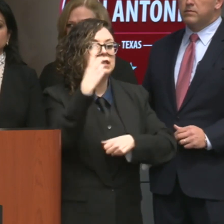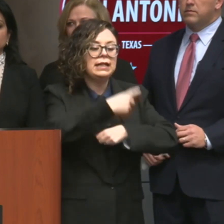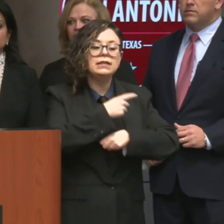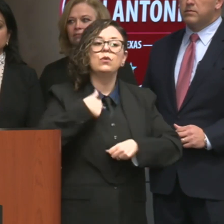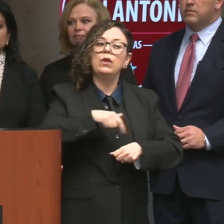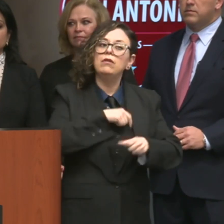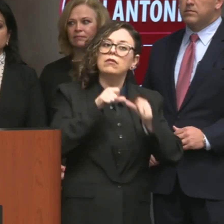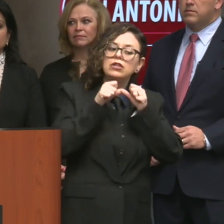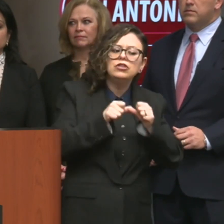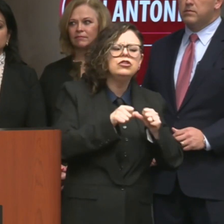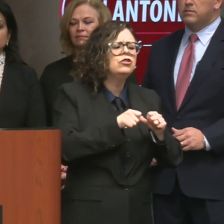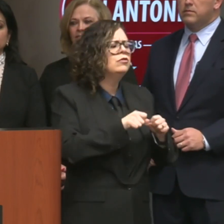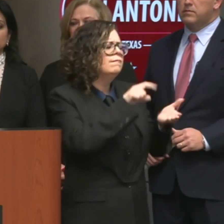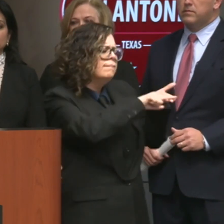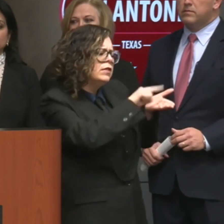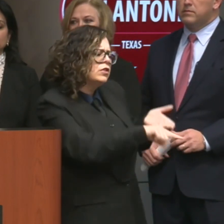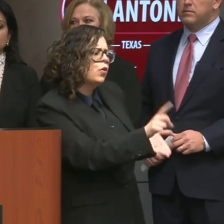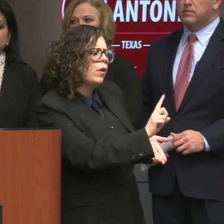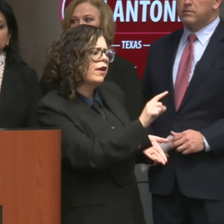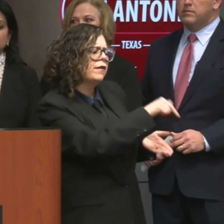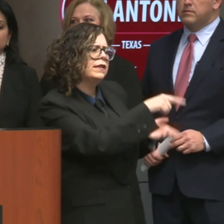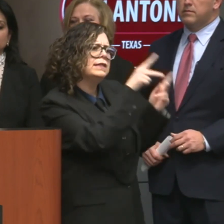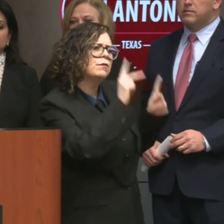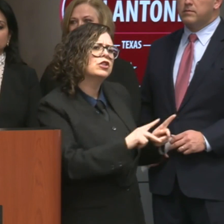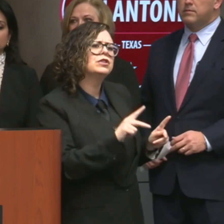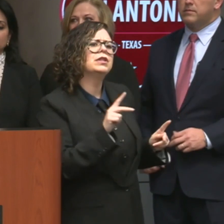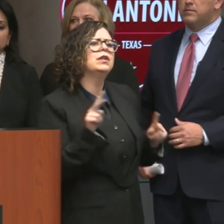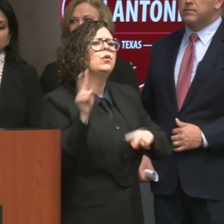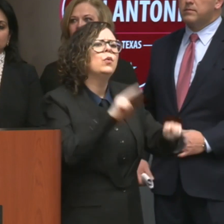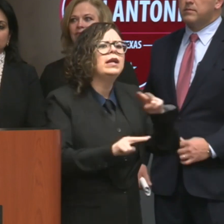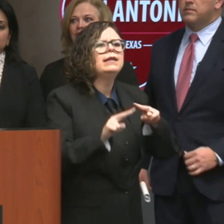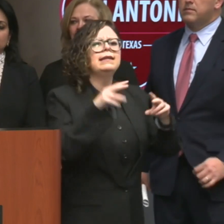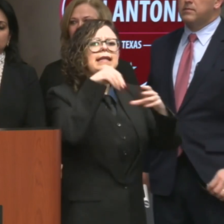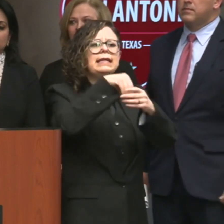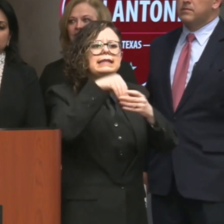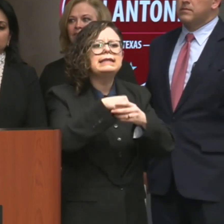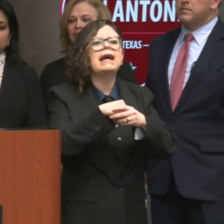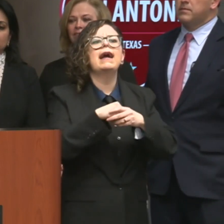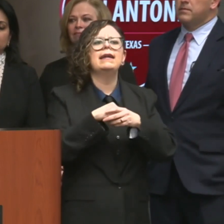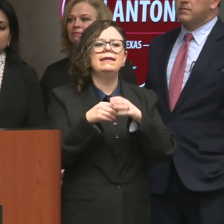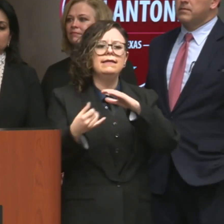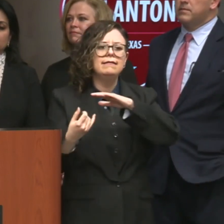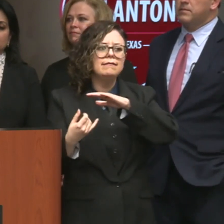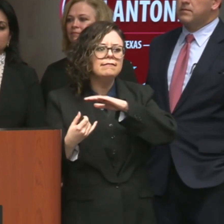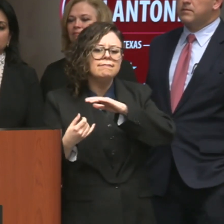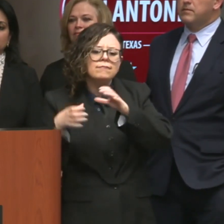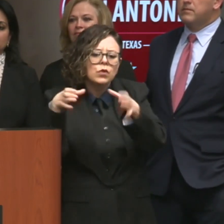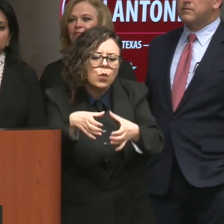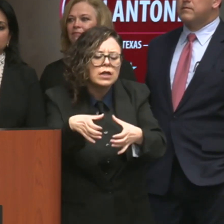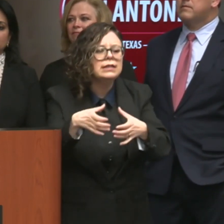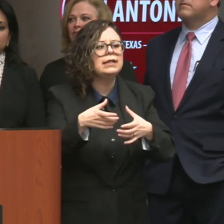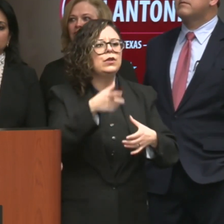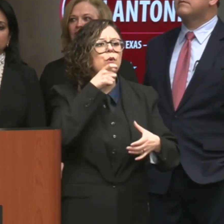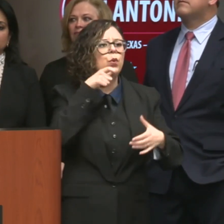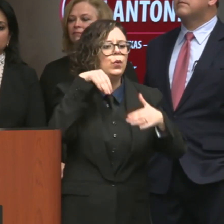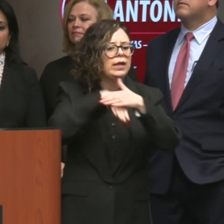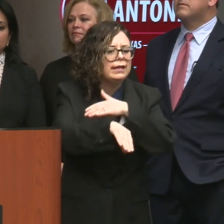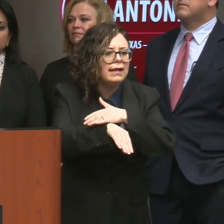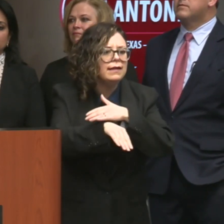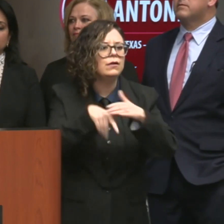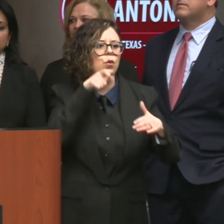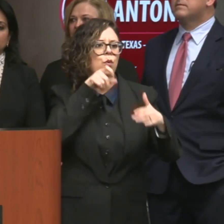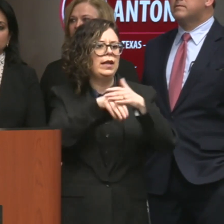of where this patient went when they were inside quarantine, what the room was like, who may have gone in and out of that room, and we